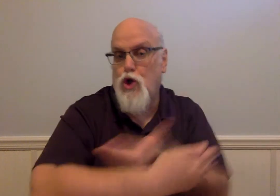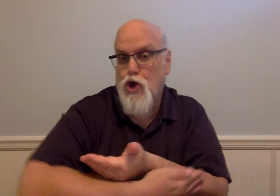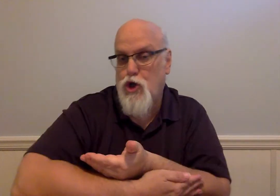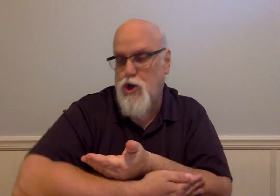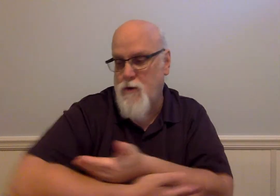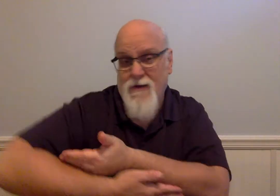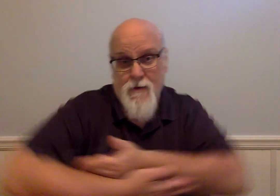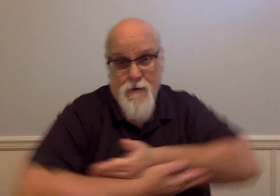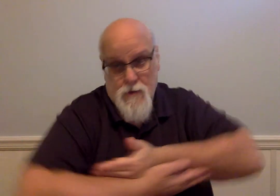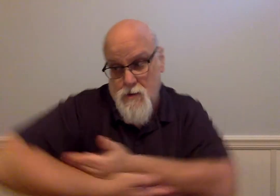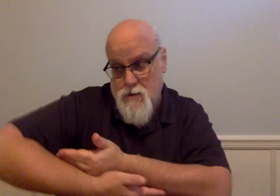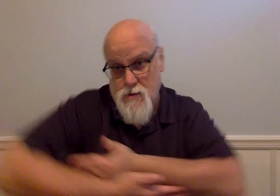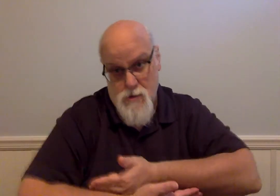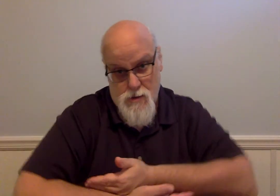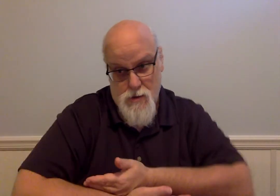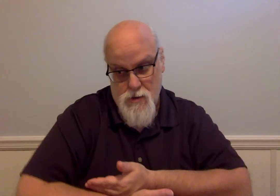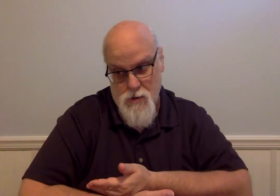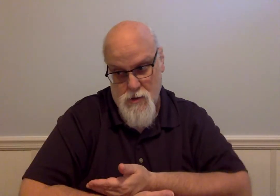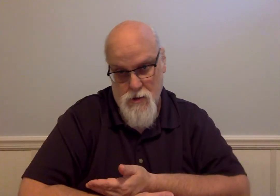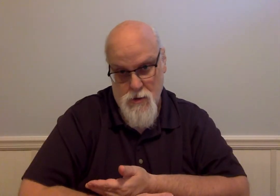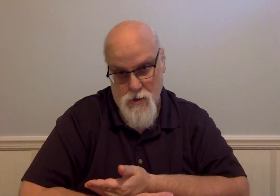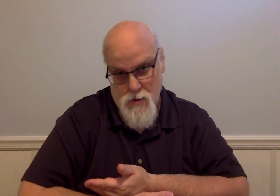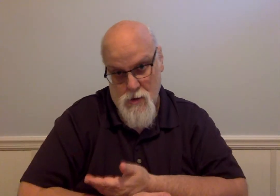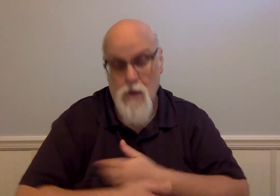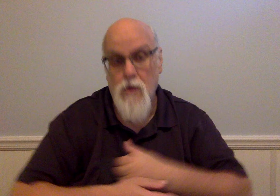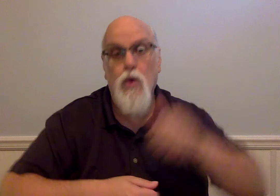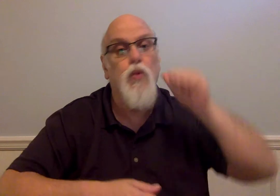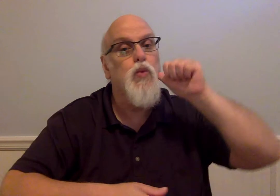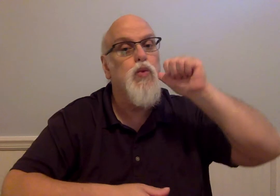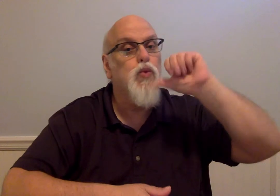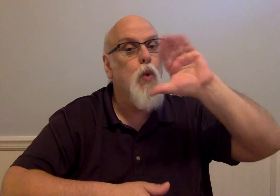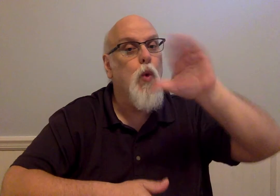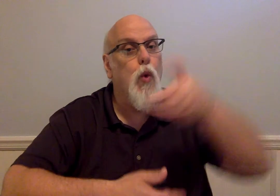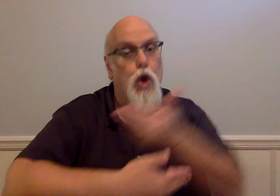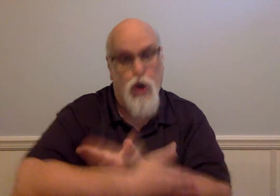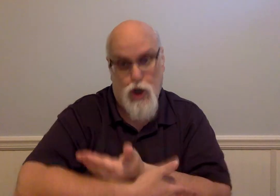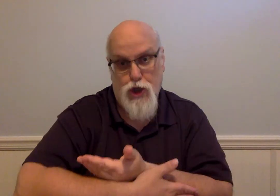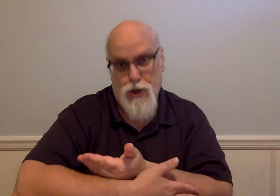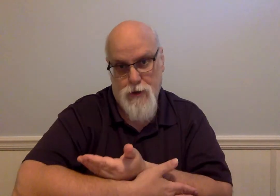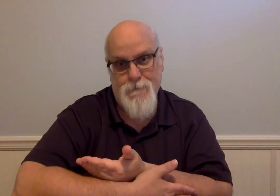So daughter is a girl, and then you sign baby. So daughter,